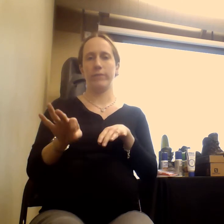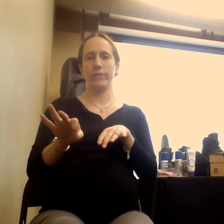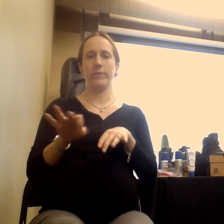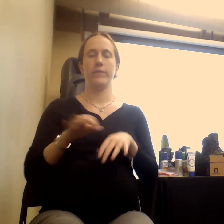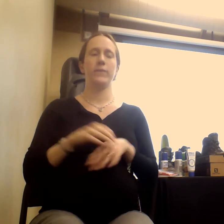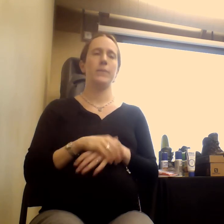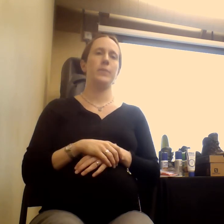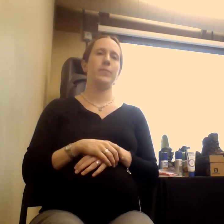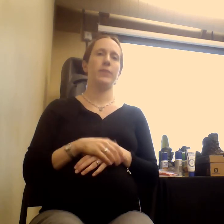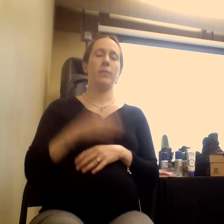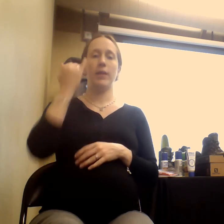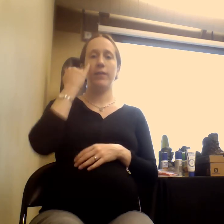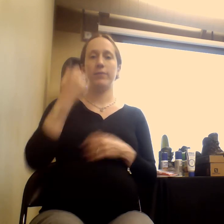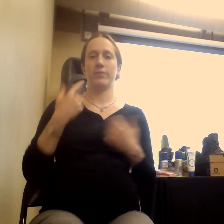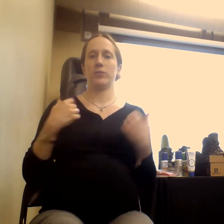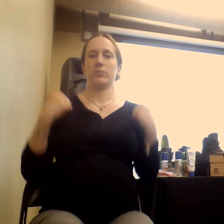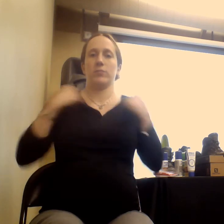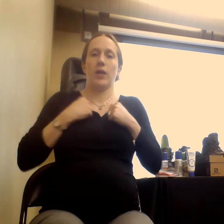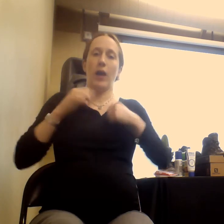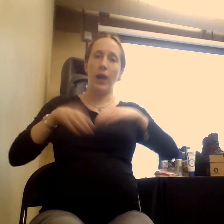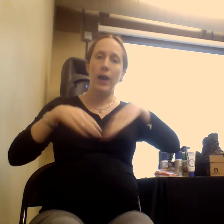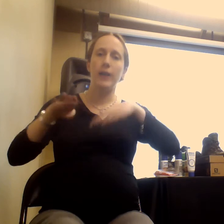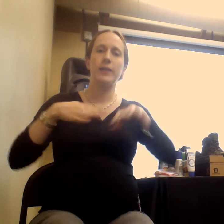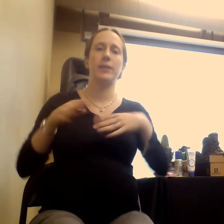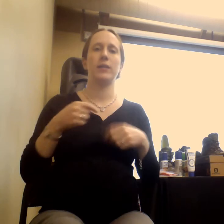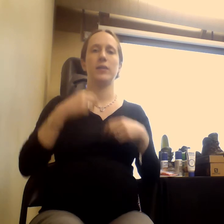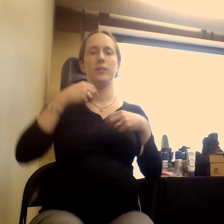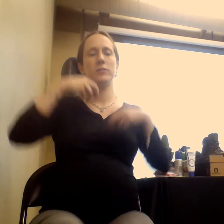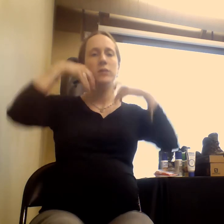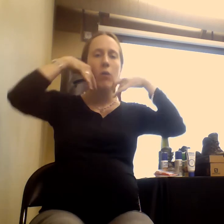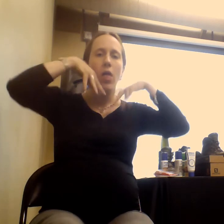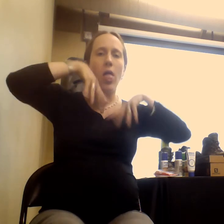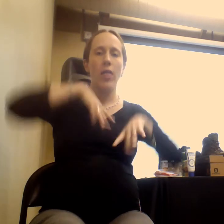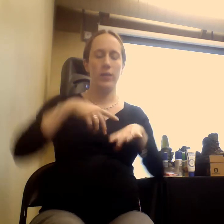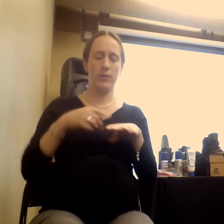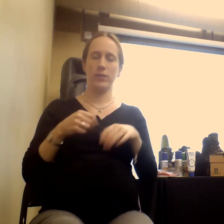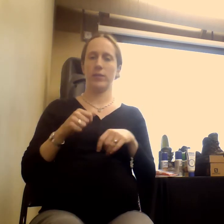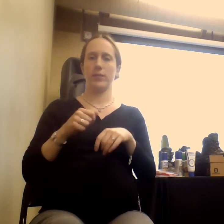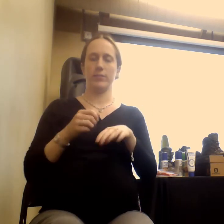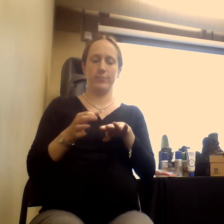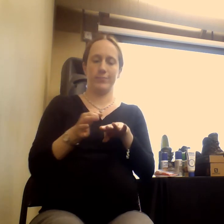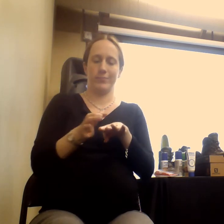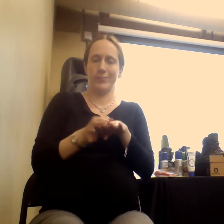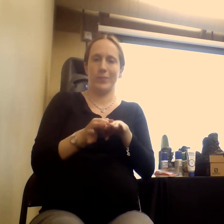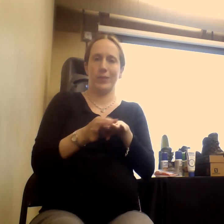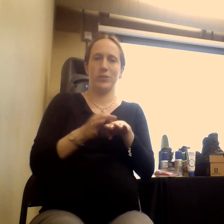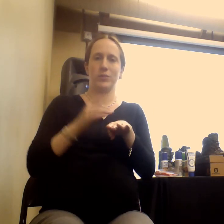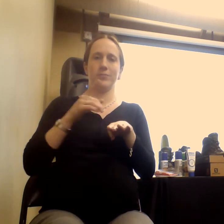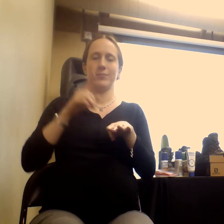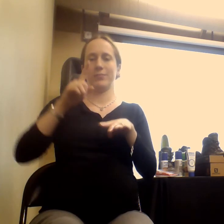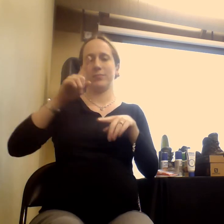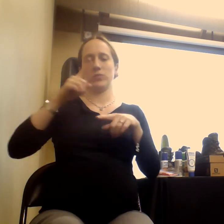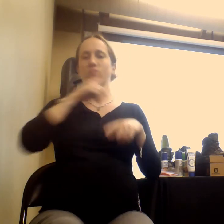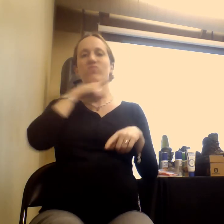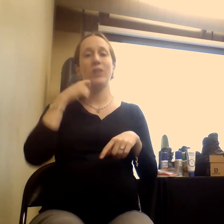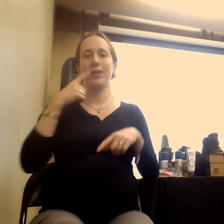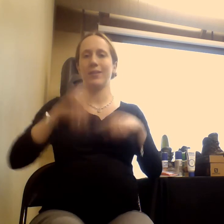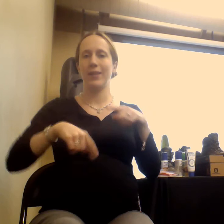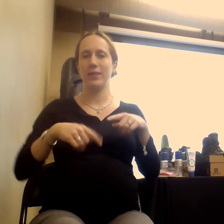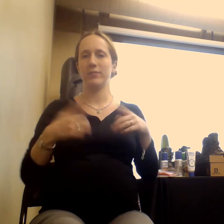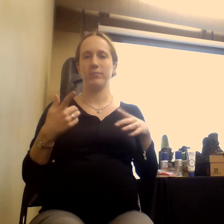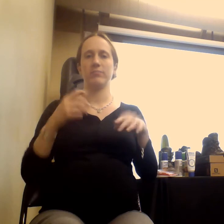and you can't get it dry, and tincture of benzene can save the day. So a little $3 packet of that can